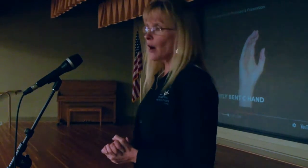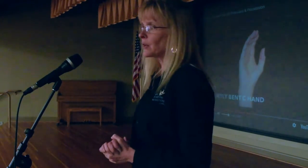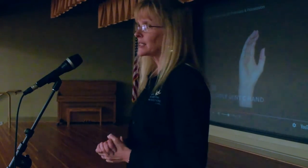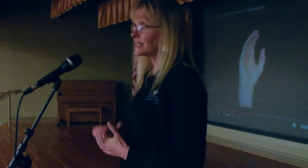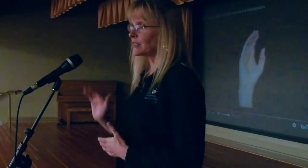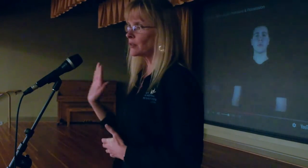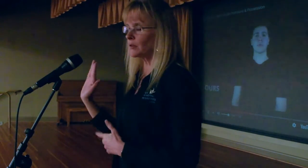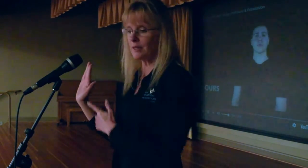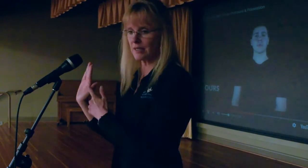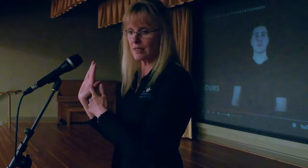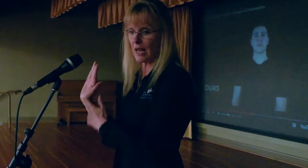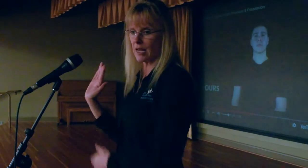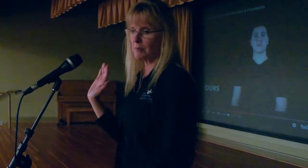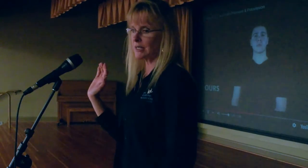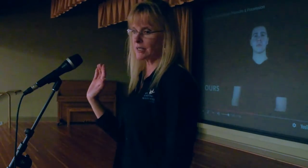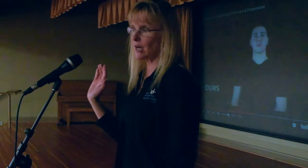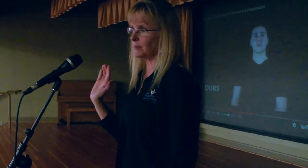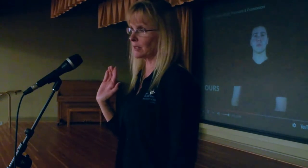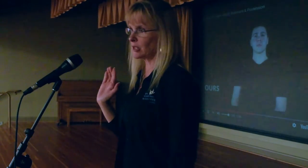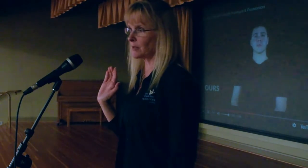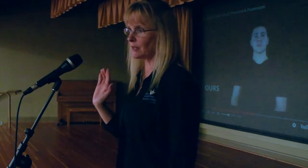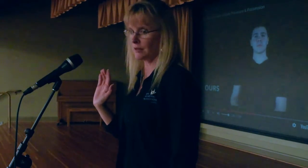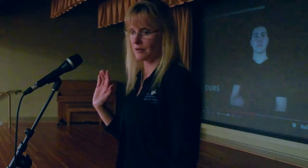Our is still this hand, but it's cupped a little bit.